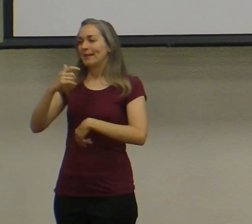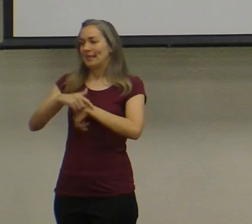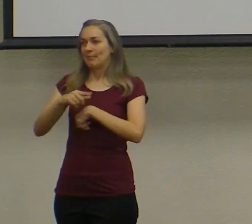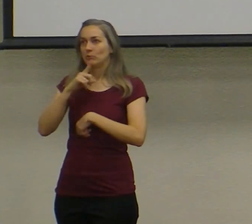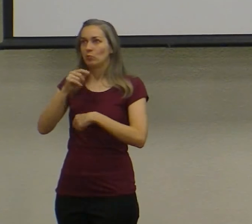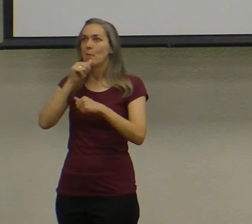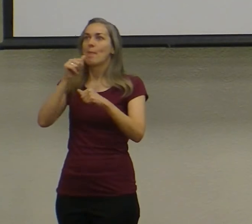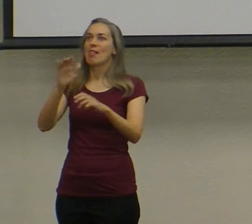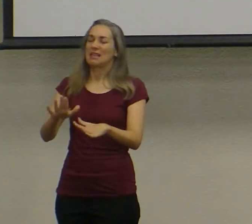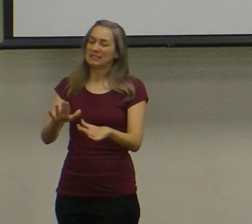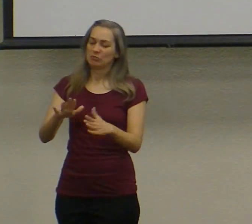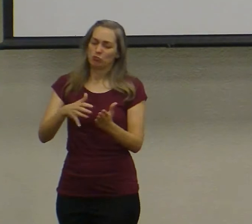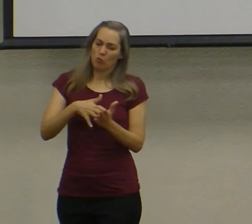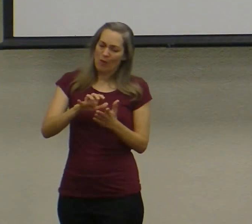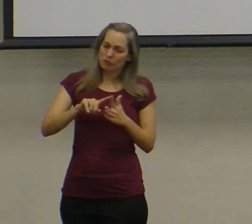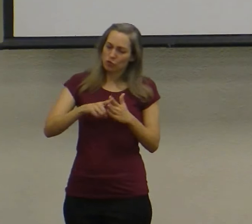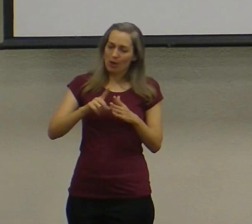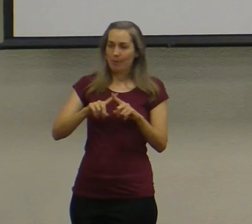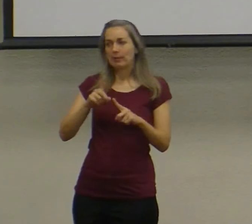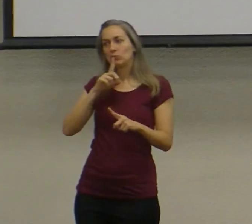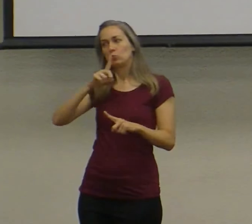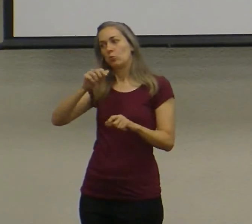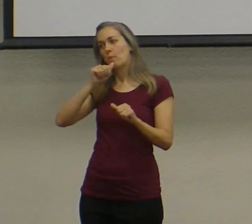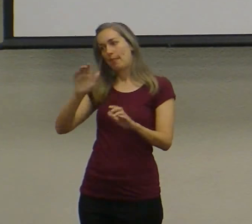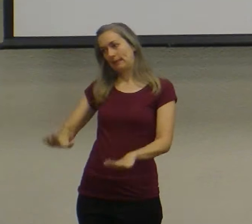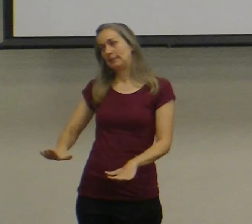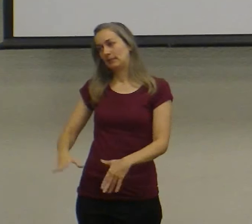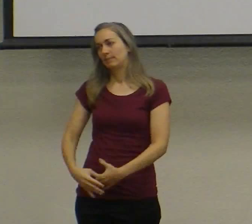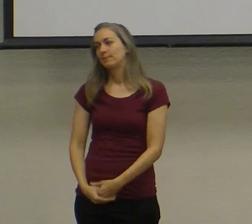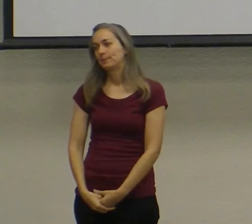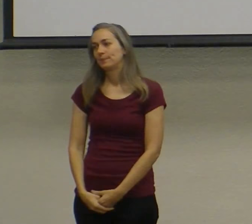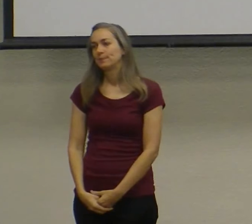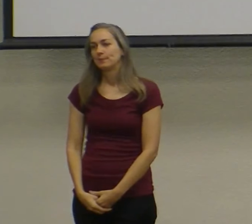start. What a blessing it was. Thank you.